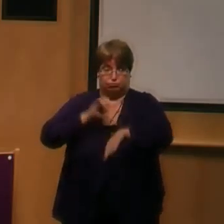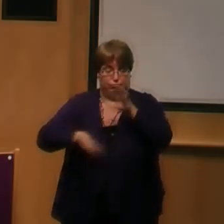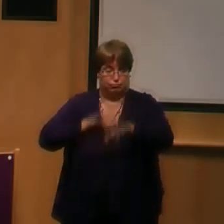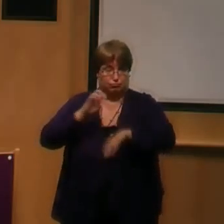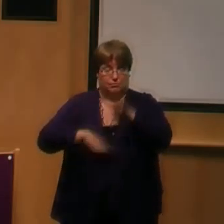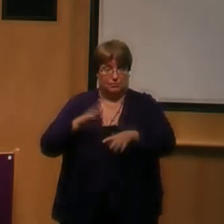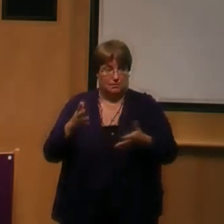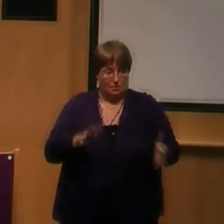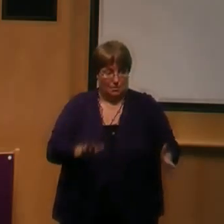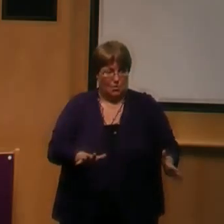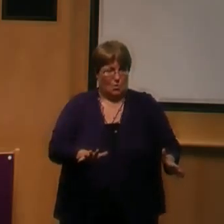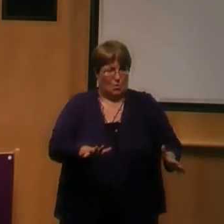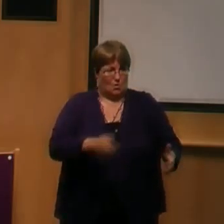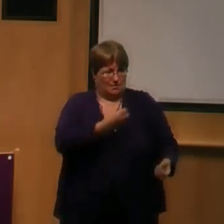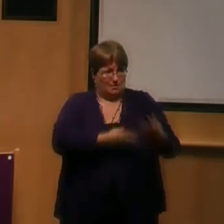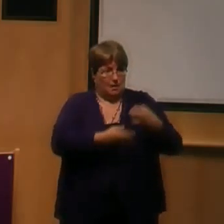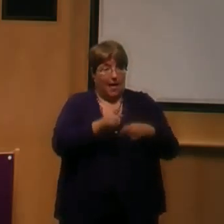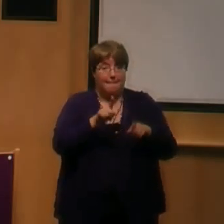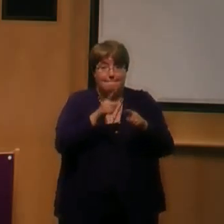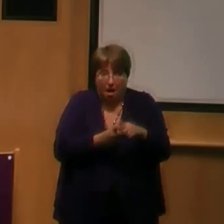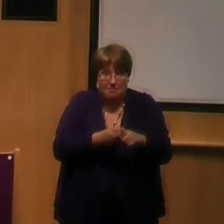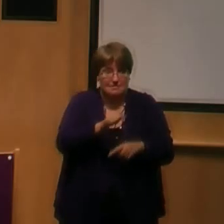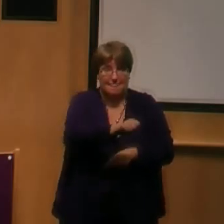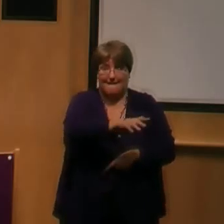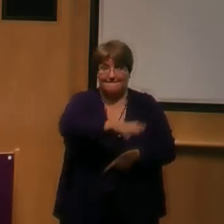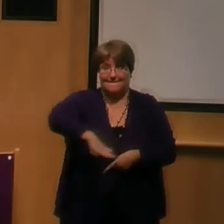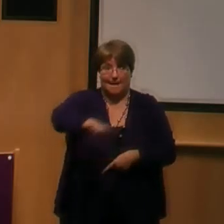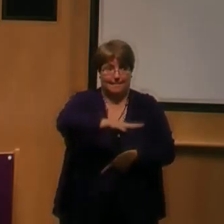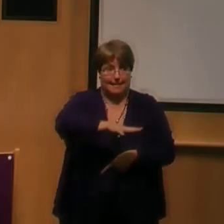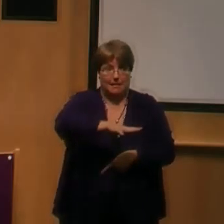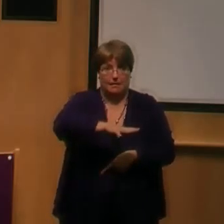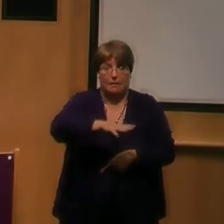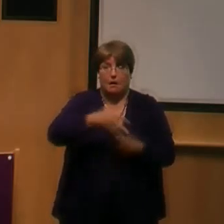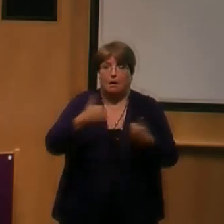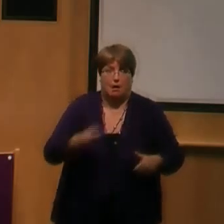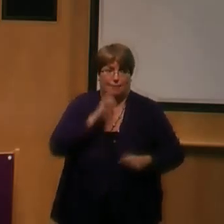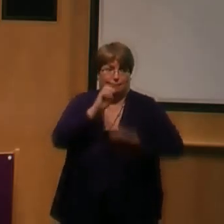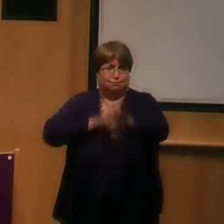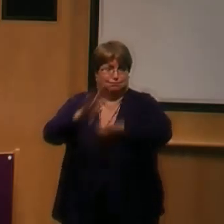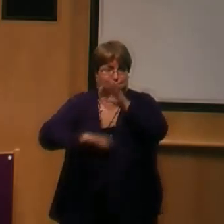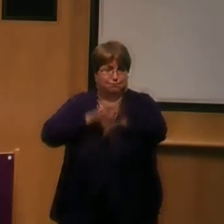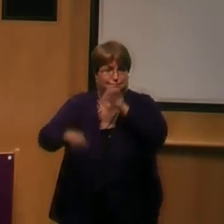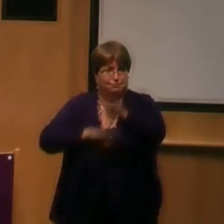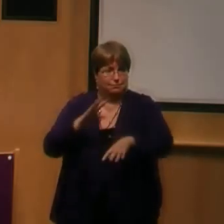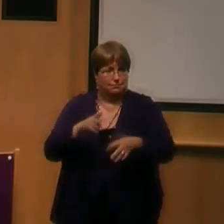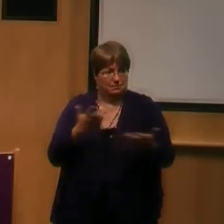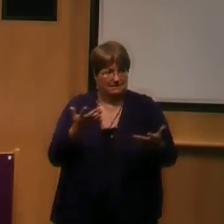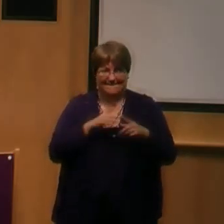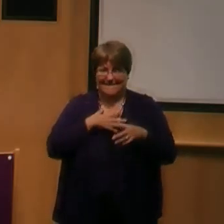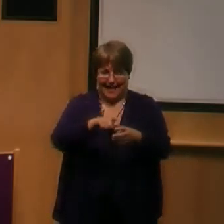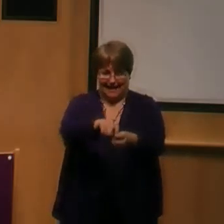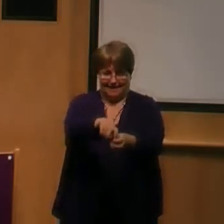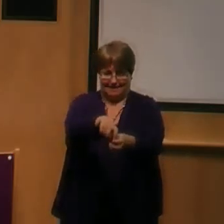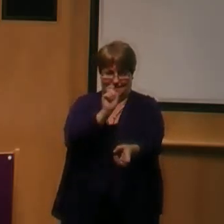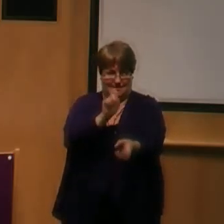and they could meet some of the community or some of the enterprise with them or have the issues we are. Likewise with the parents.